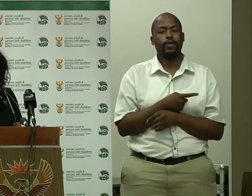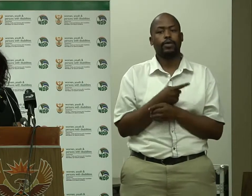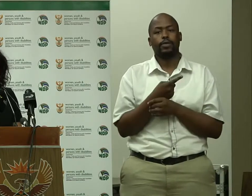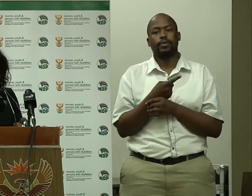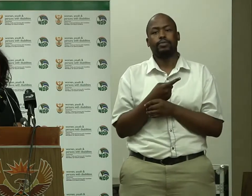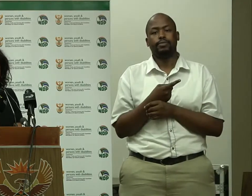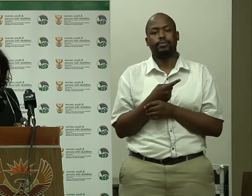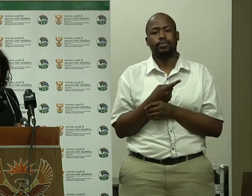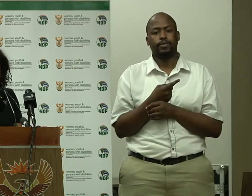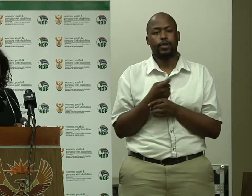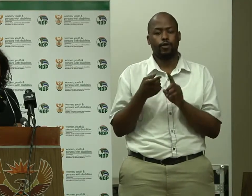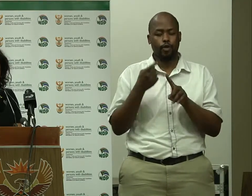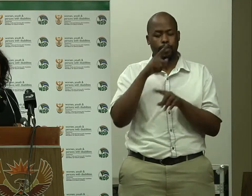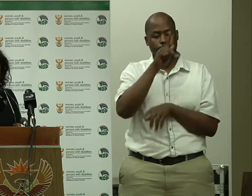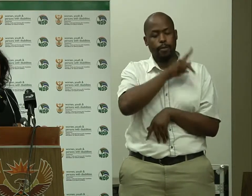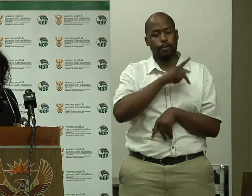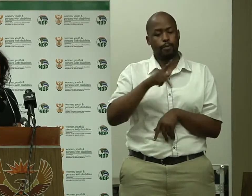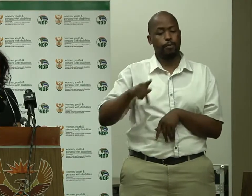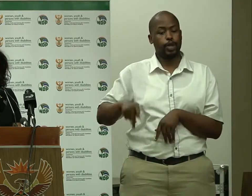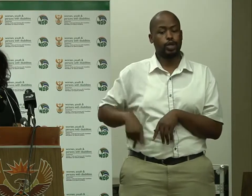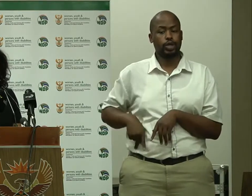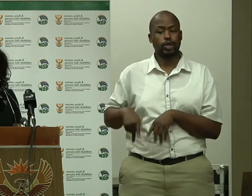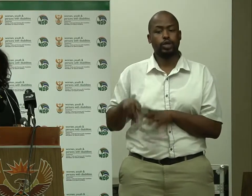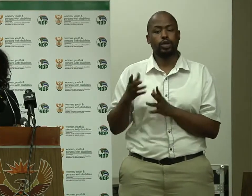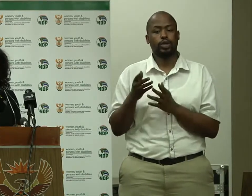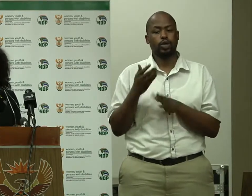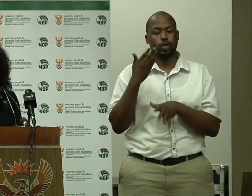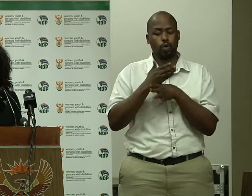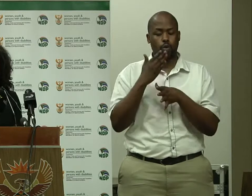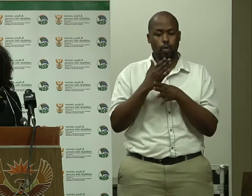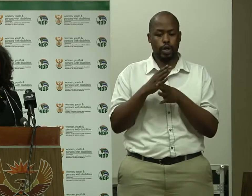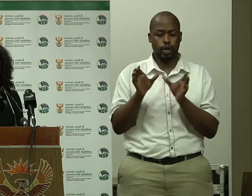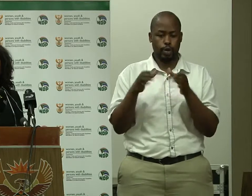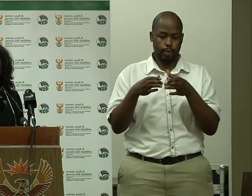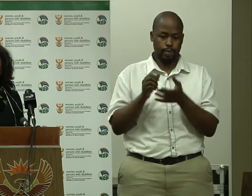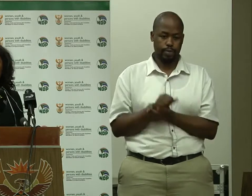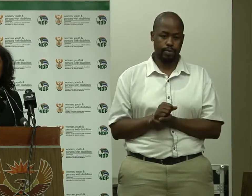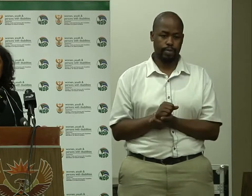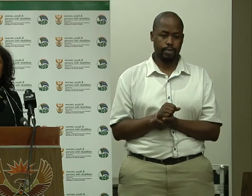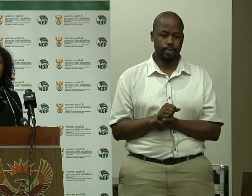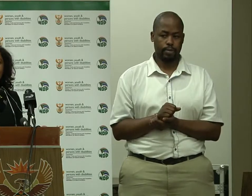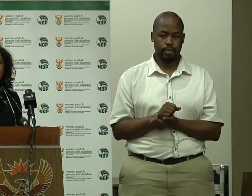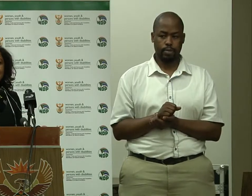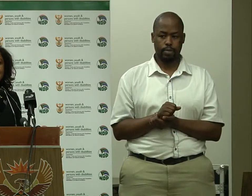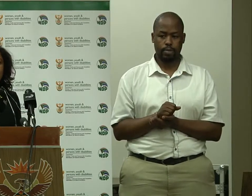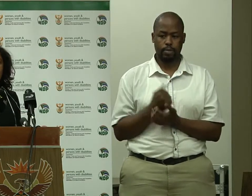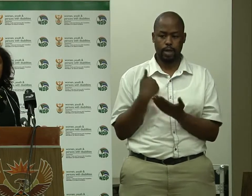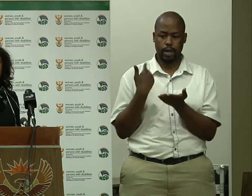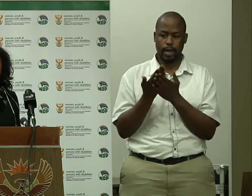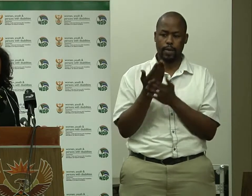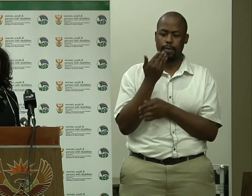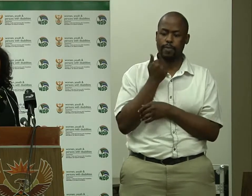Nkoana-Mashabane from the Presidential Working Group. Can you please